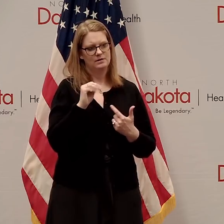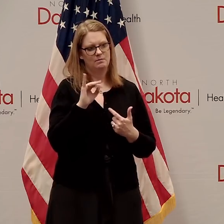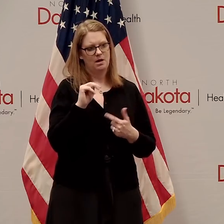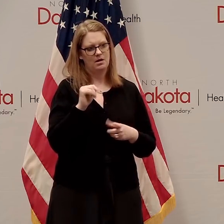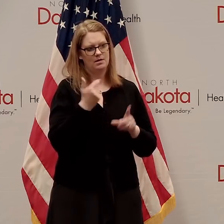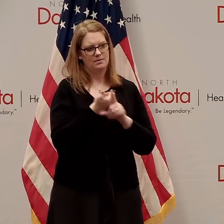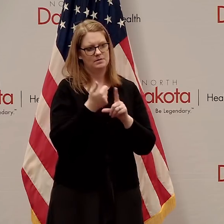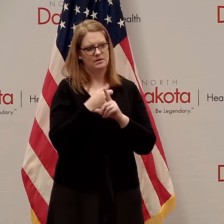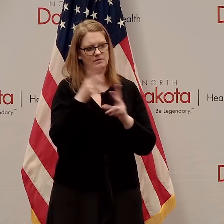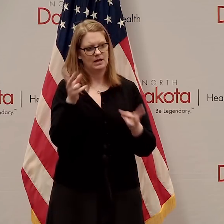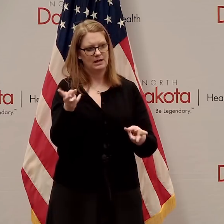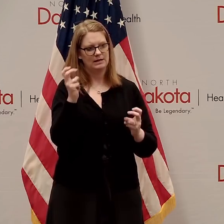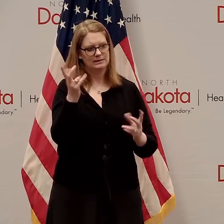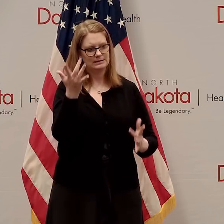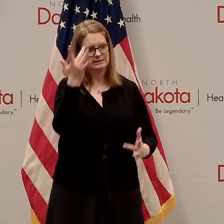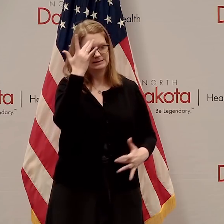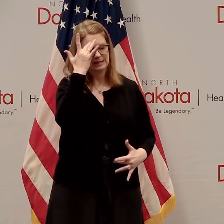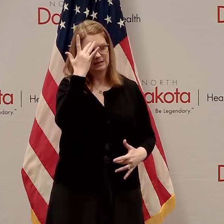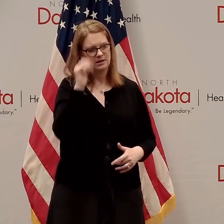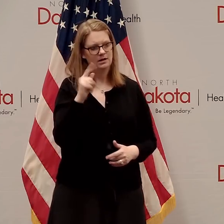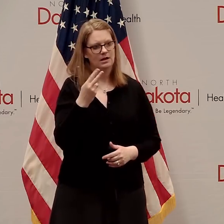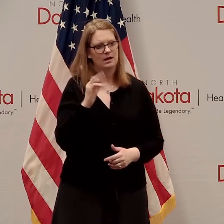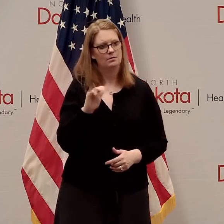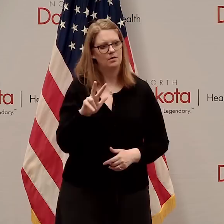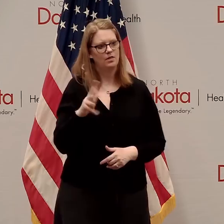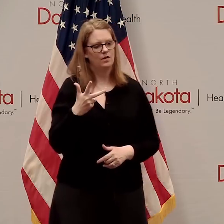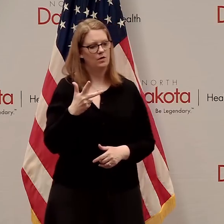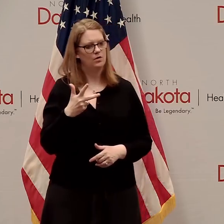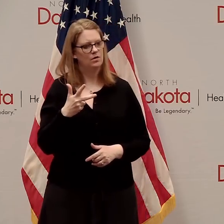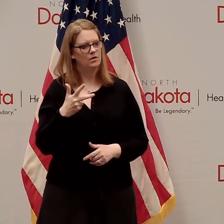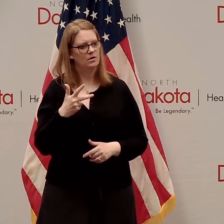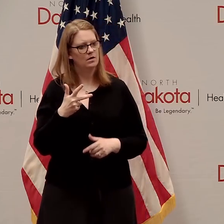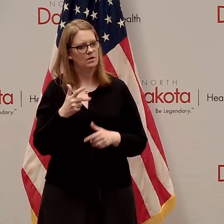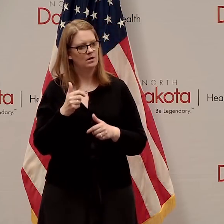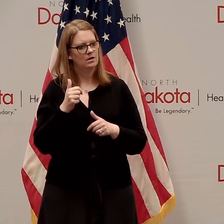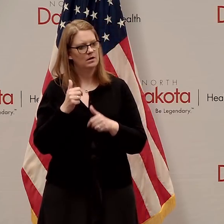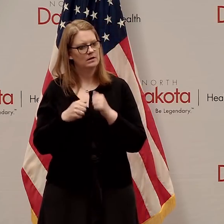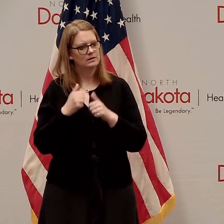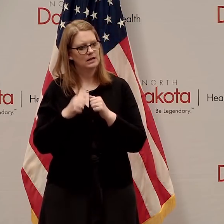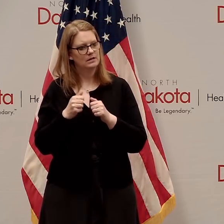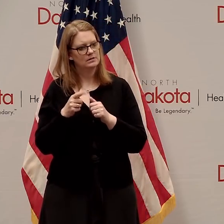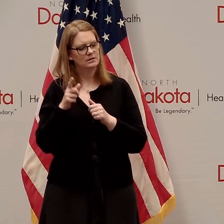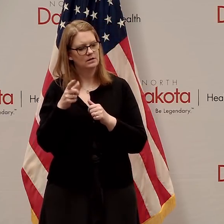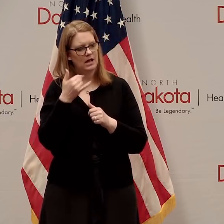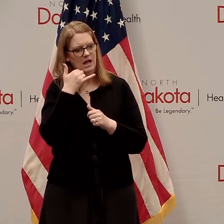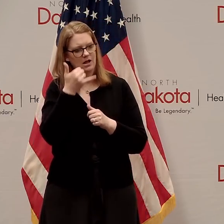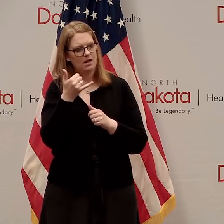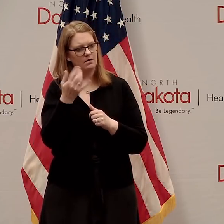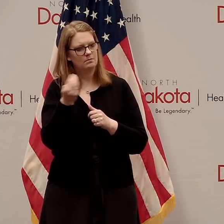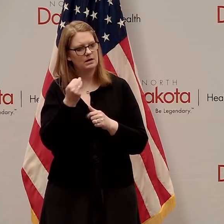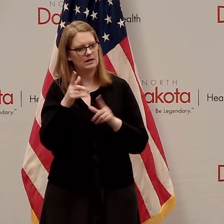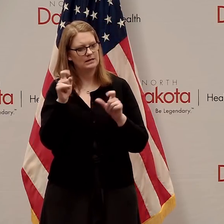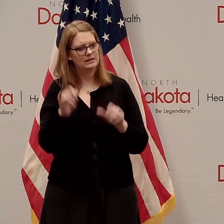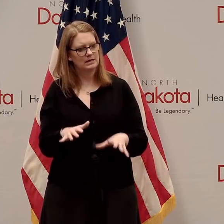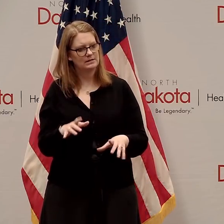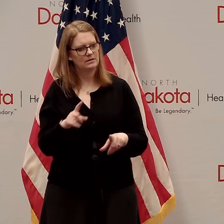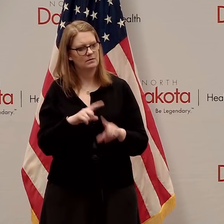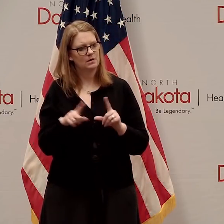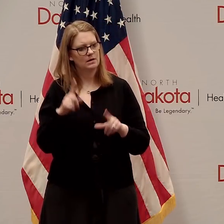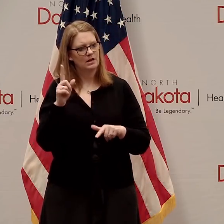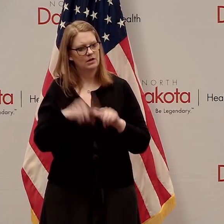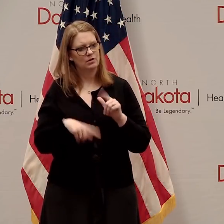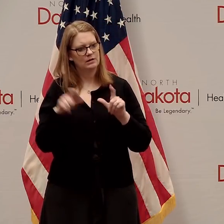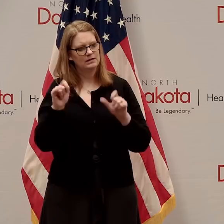sick. On the 3rd of April, he wrote a text to his friend that said, "I called Monday to get tested, but they said they couldn't test